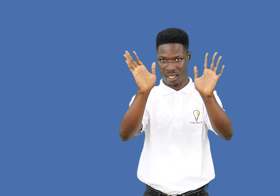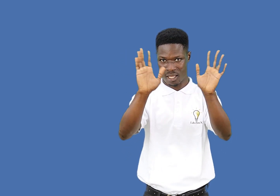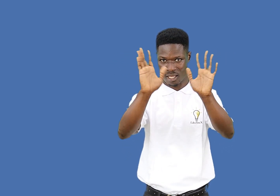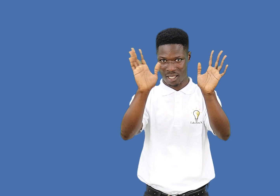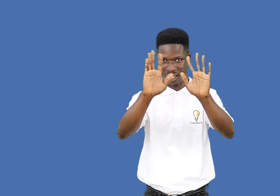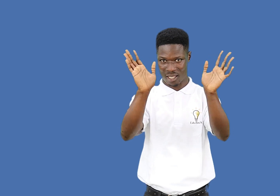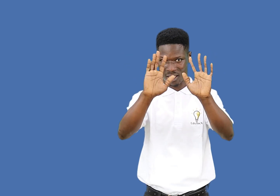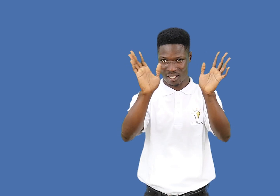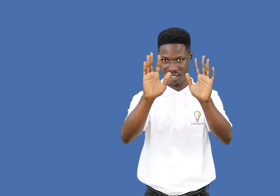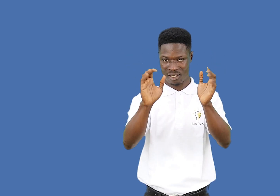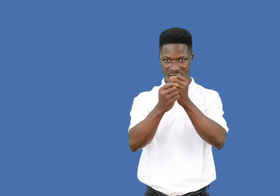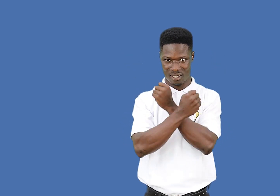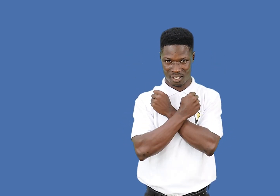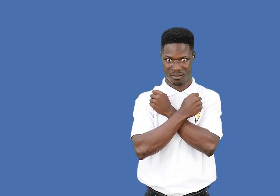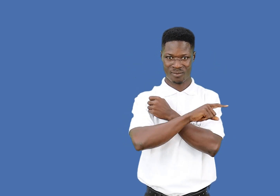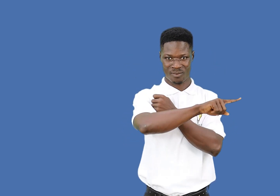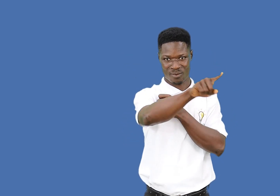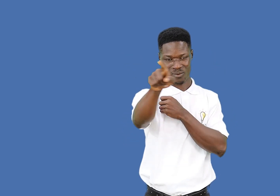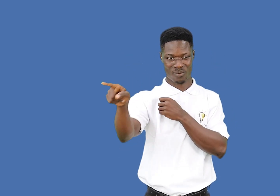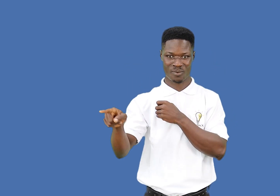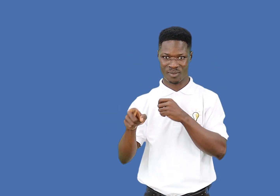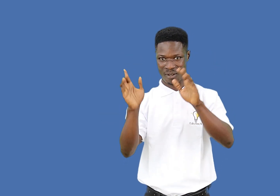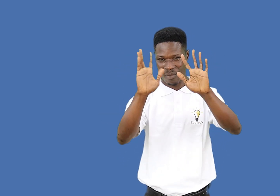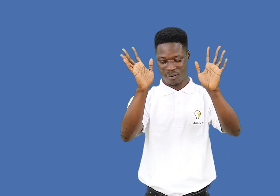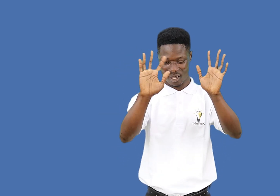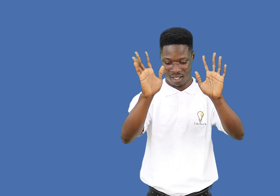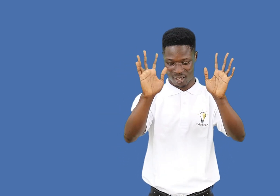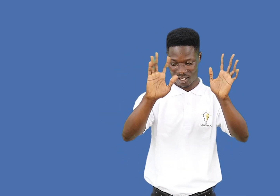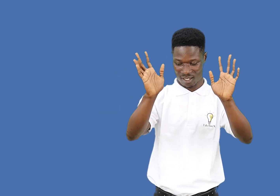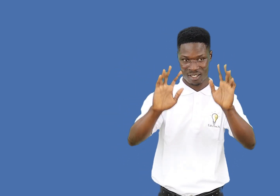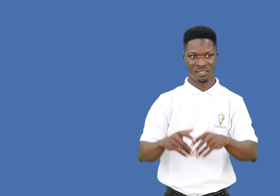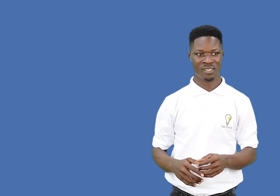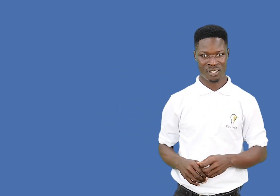video. Bye bye. Love you all. Bye bye.